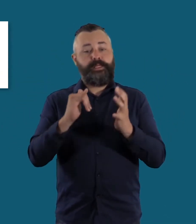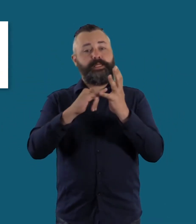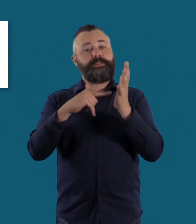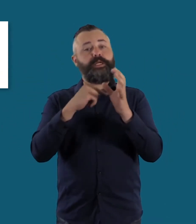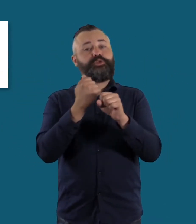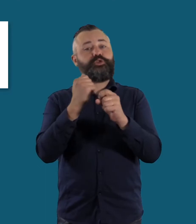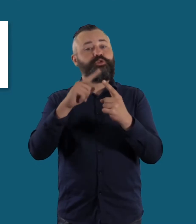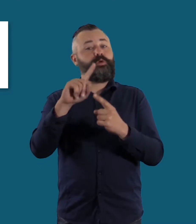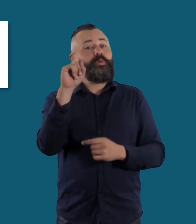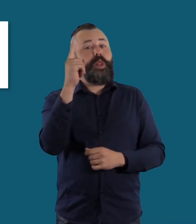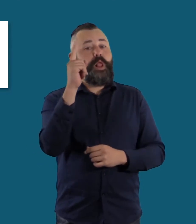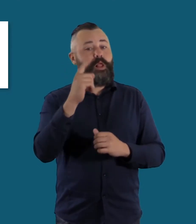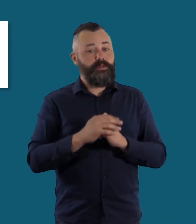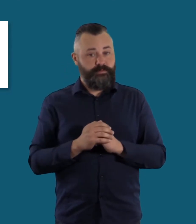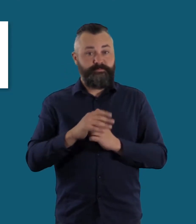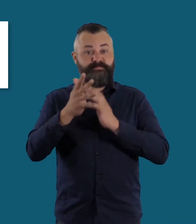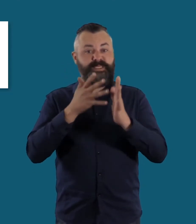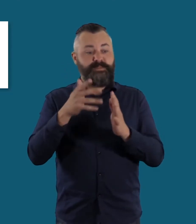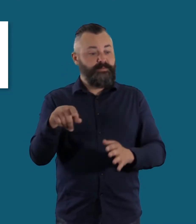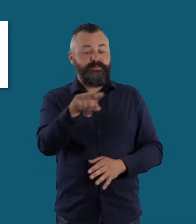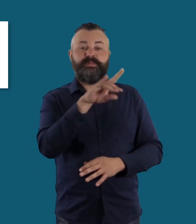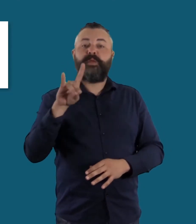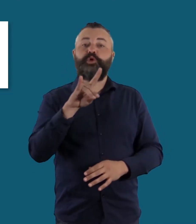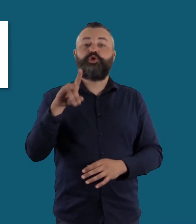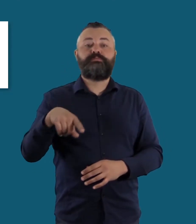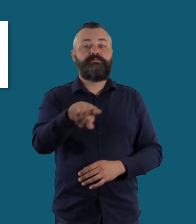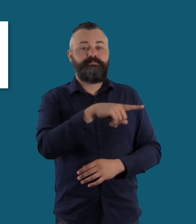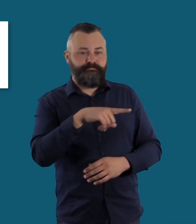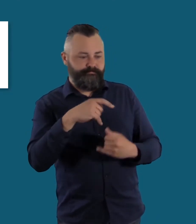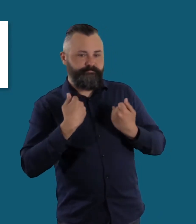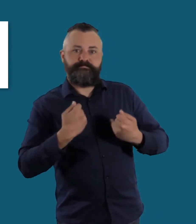Stage 1. A virus in animals is circulating.